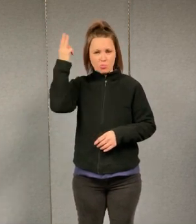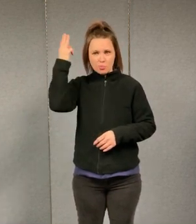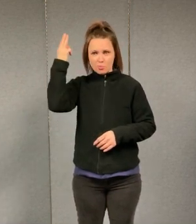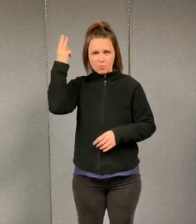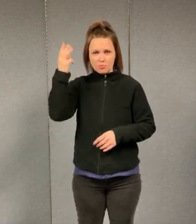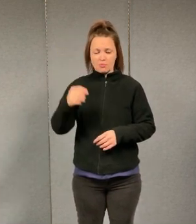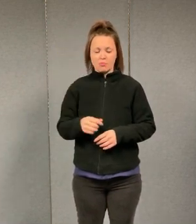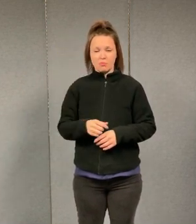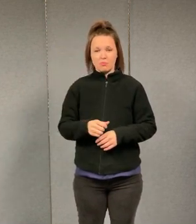himself.